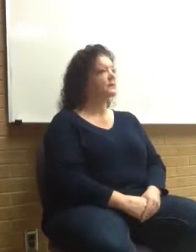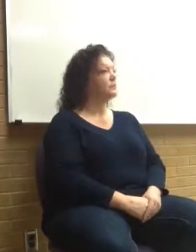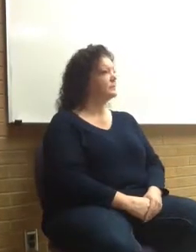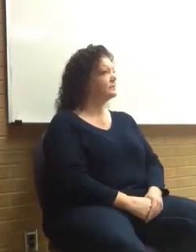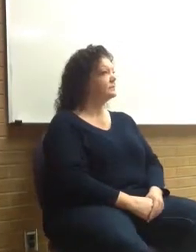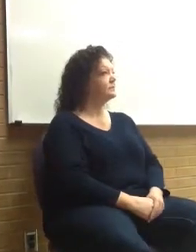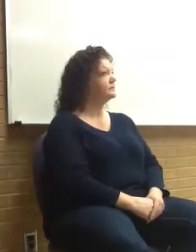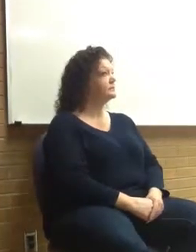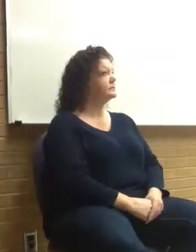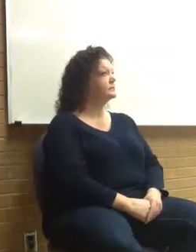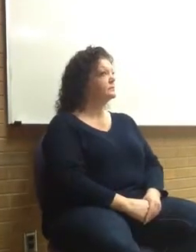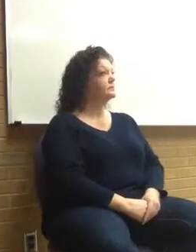+1.